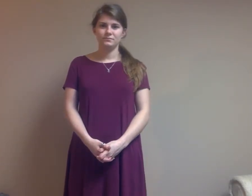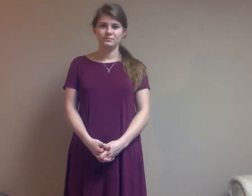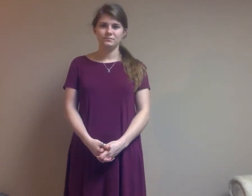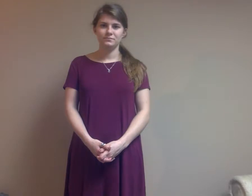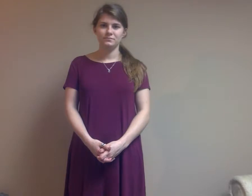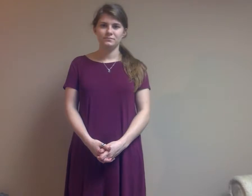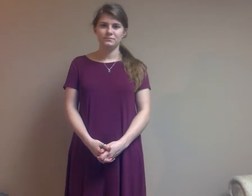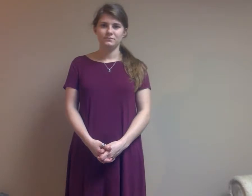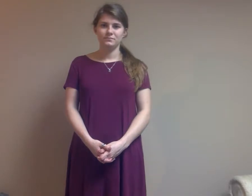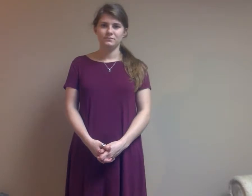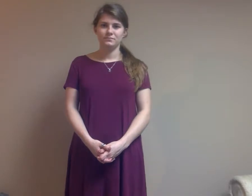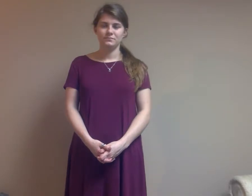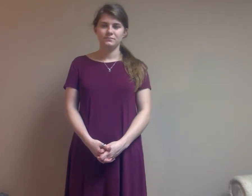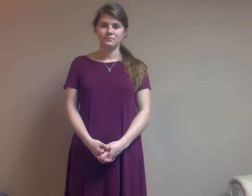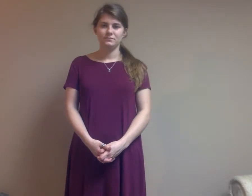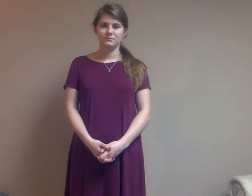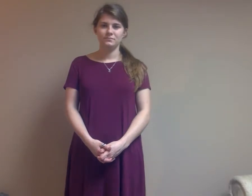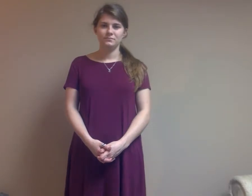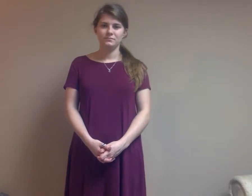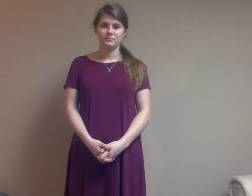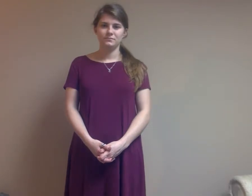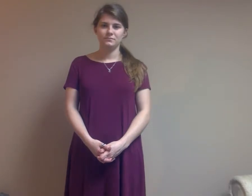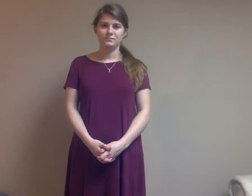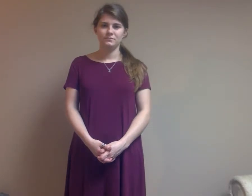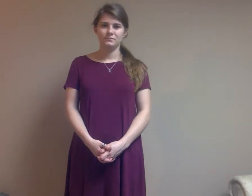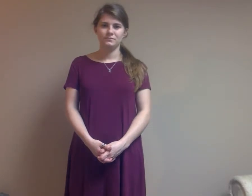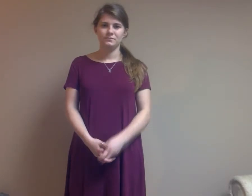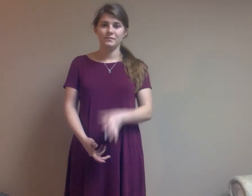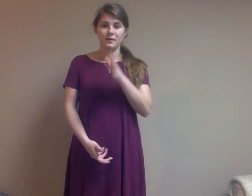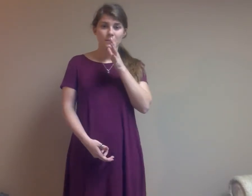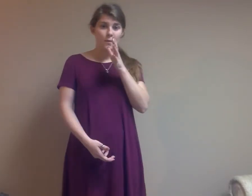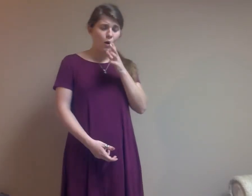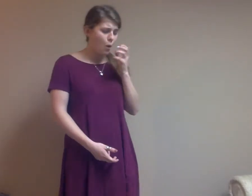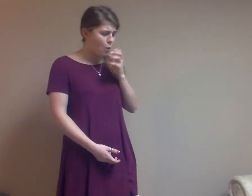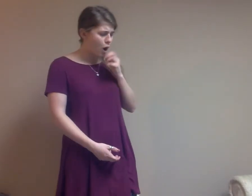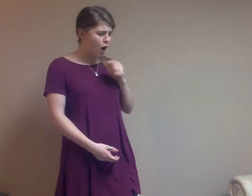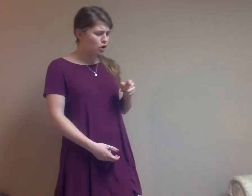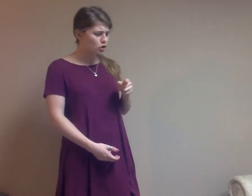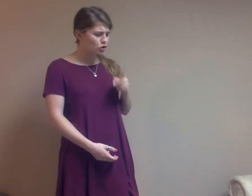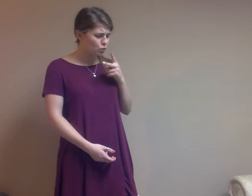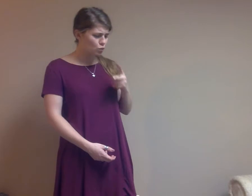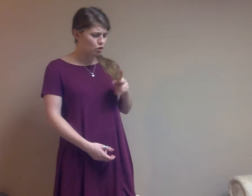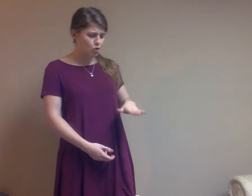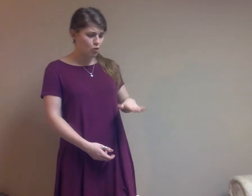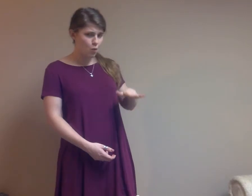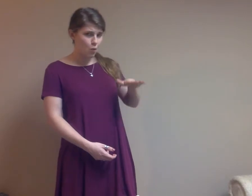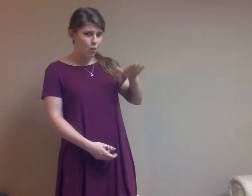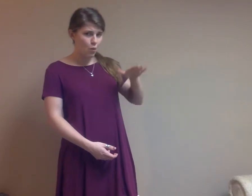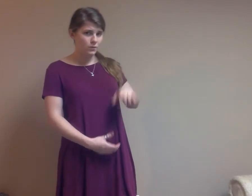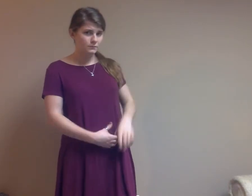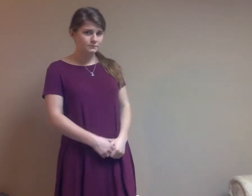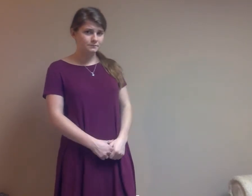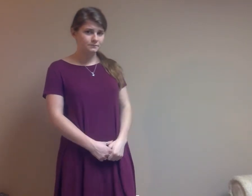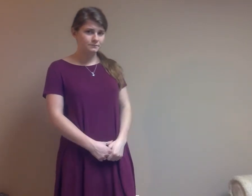Lottie, you're looking so grown up. My saddest bit is going to bed because you open your eyes and you try to think that you're in your own bed and you open your eyes and you